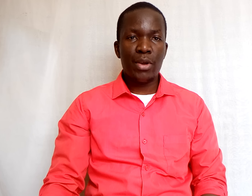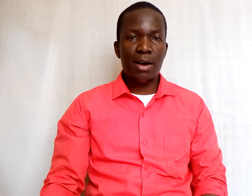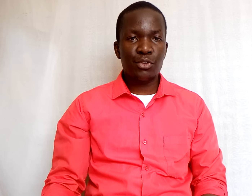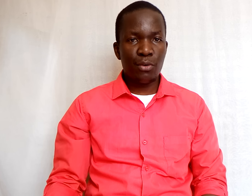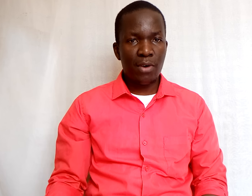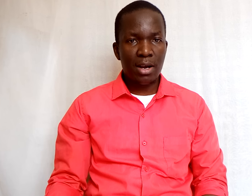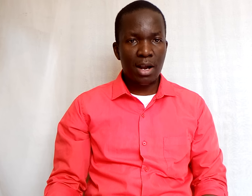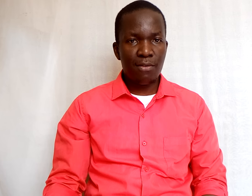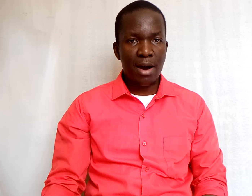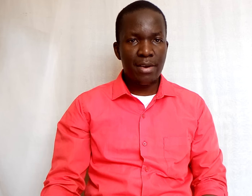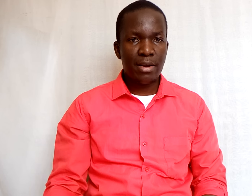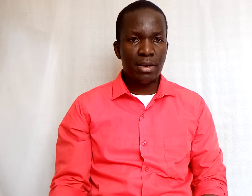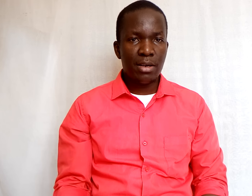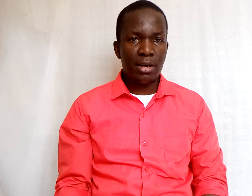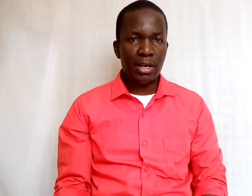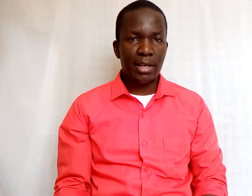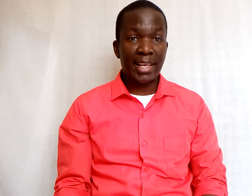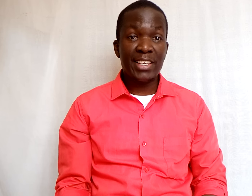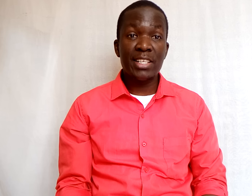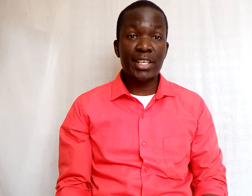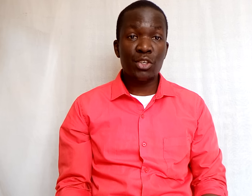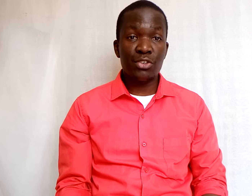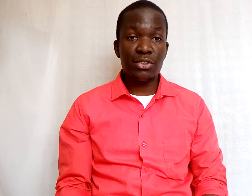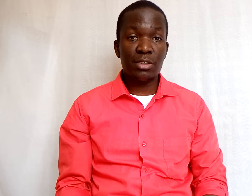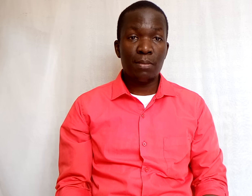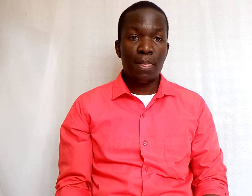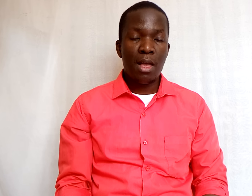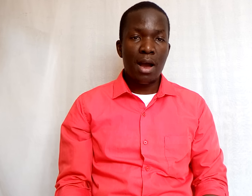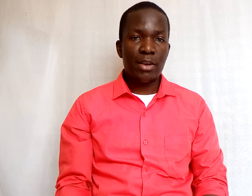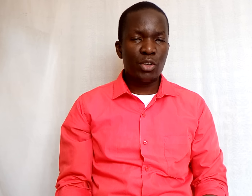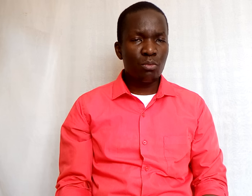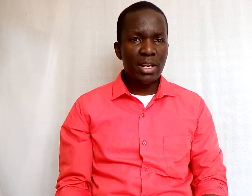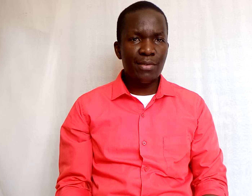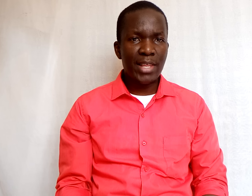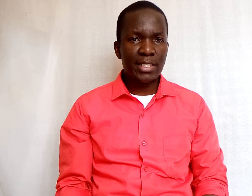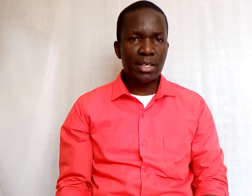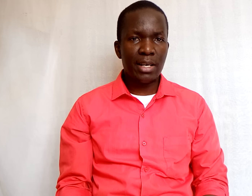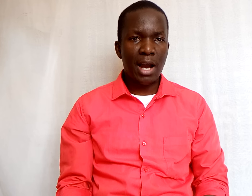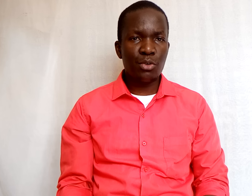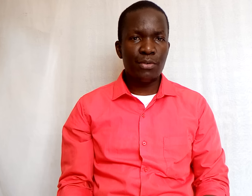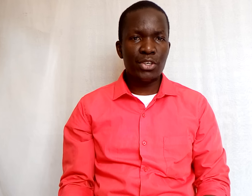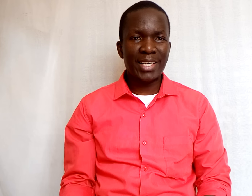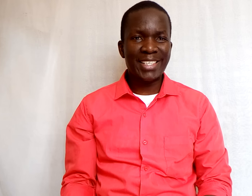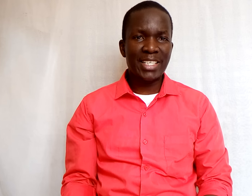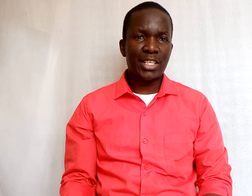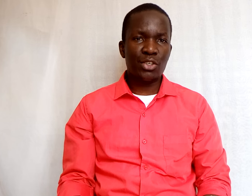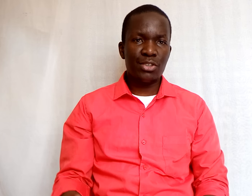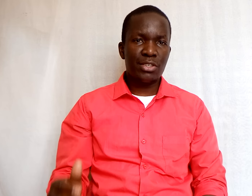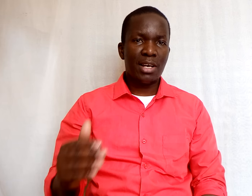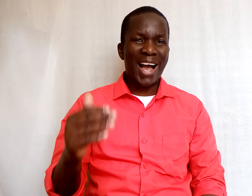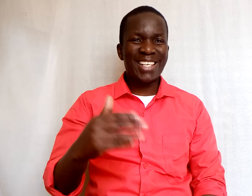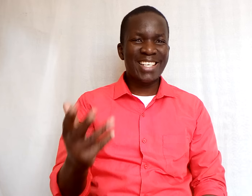have so far covered 19 lessons, and I want to believe that out of those 19 lessons, at